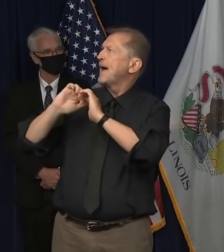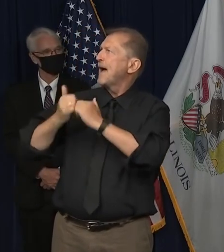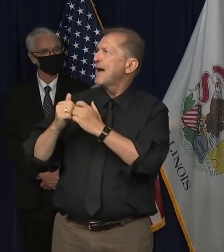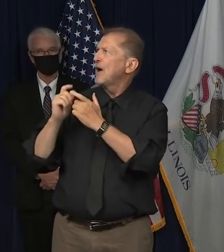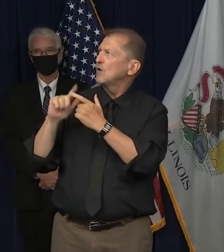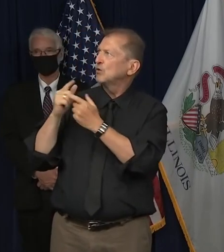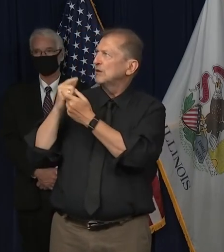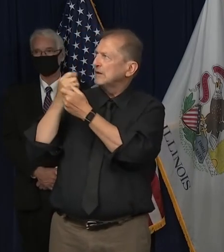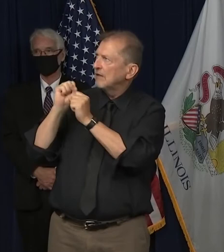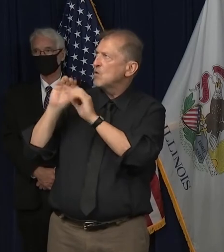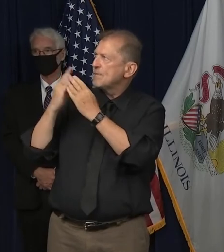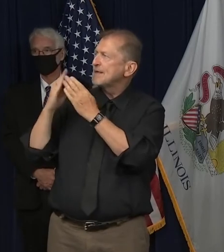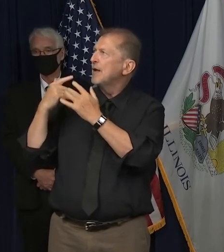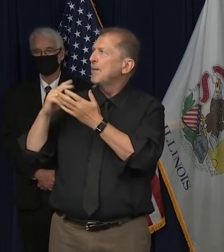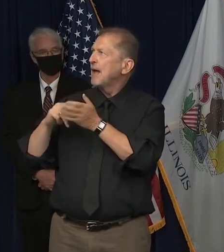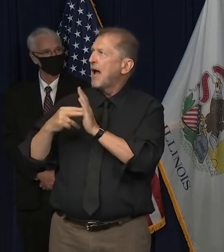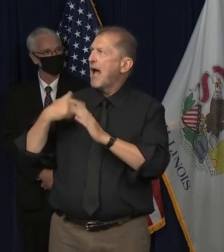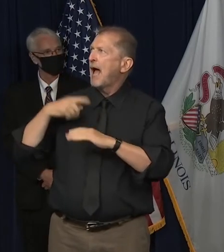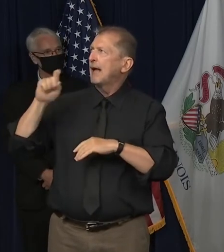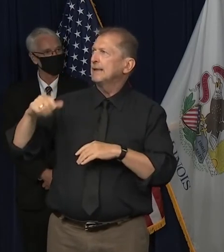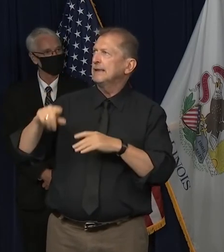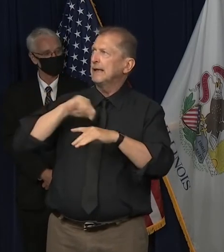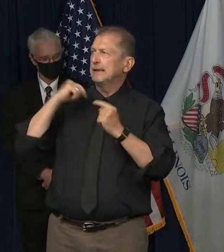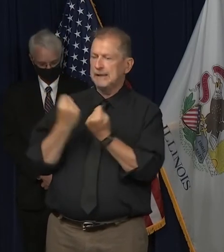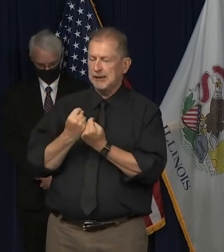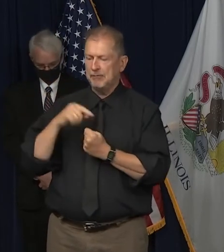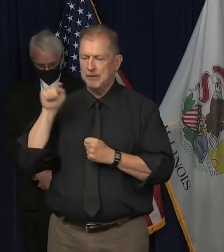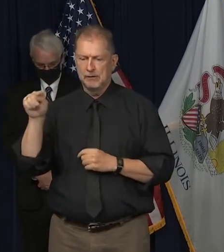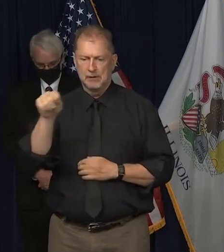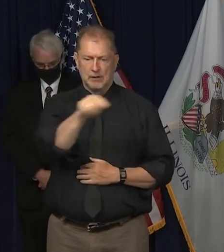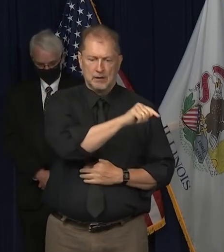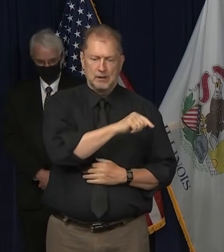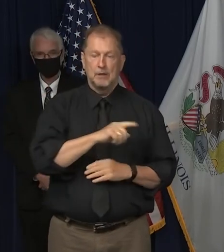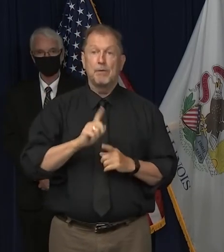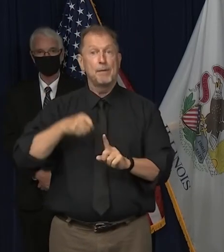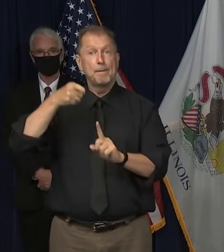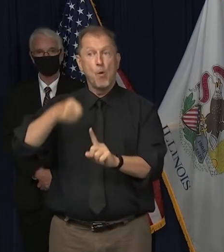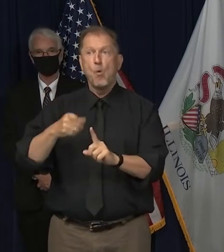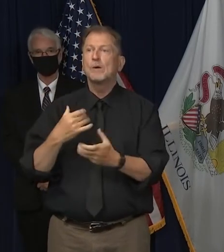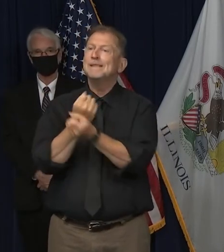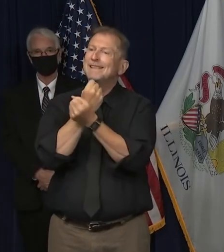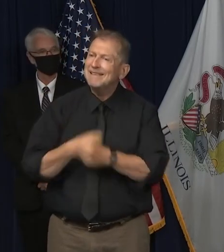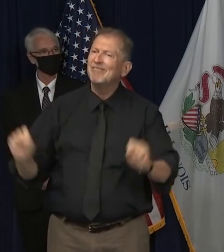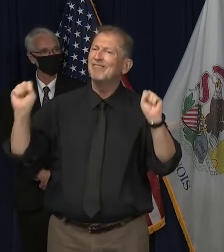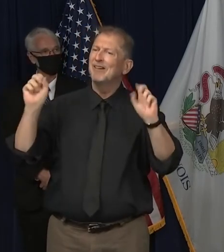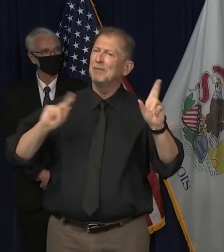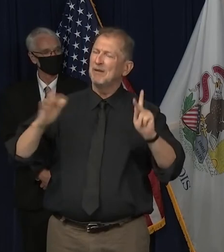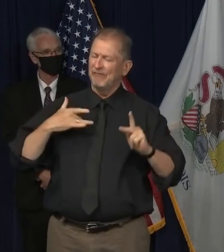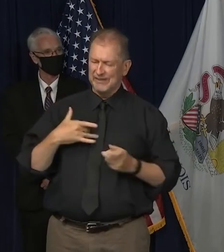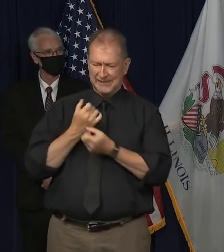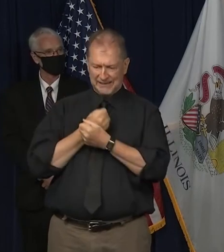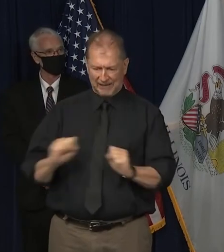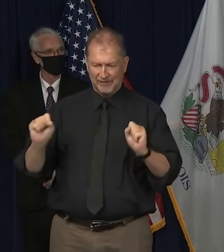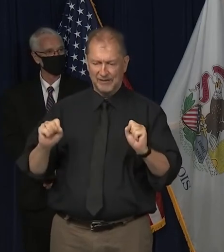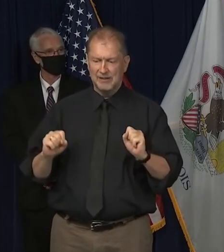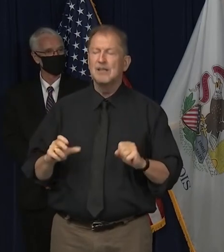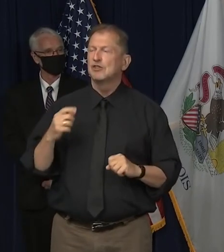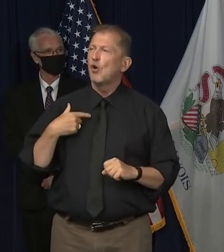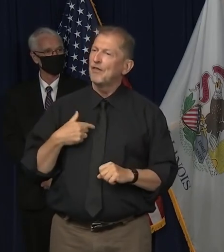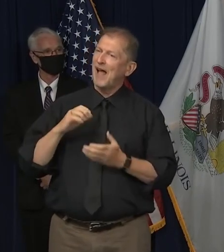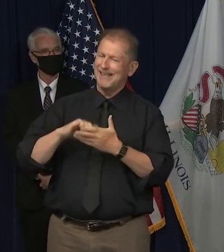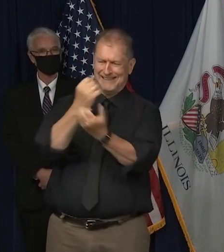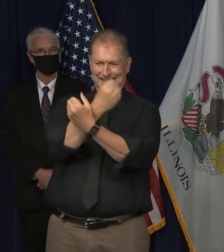I realized is this all about safety. Safety to empower our community. And so we called it our SHIELD